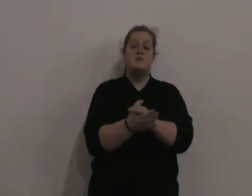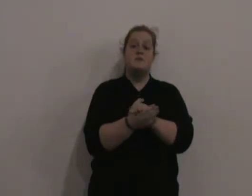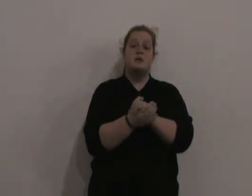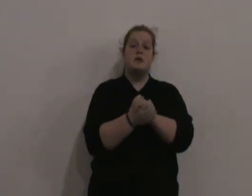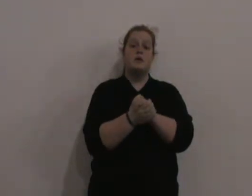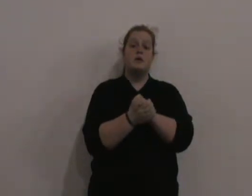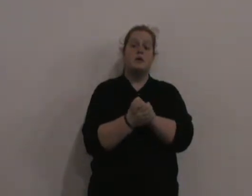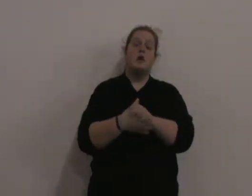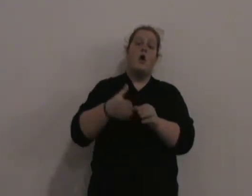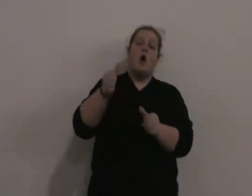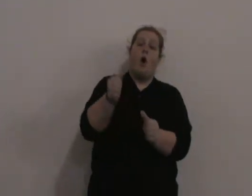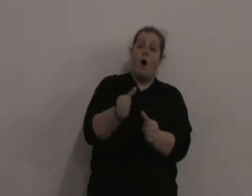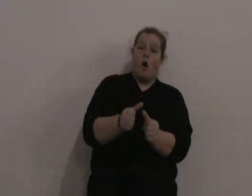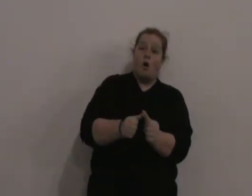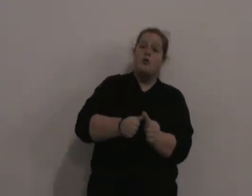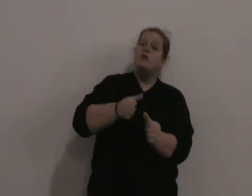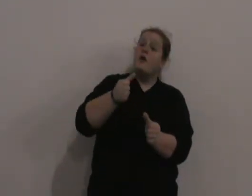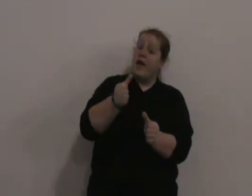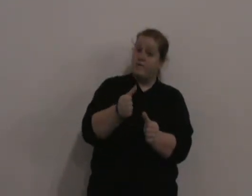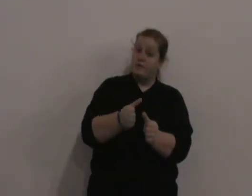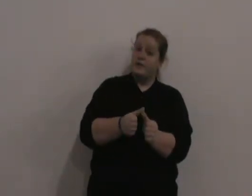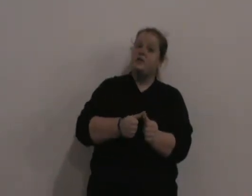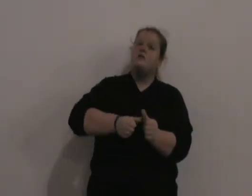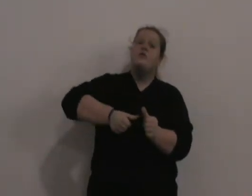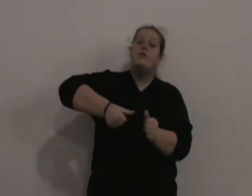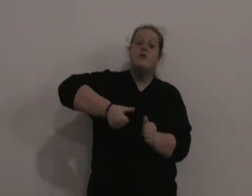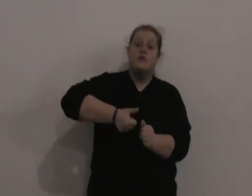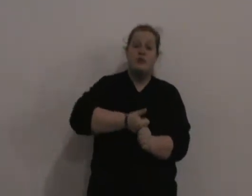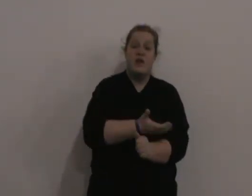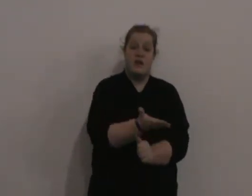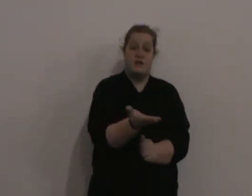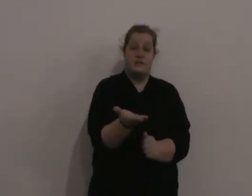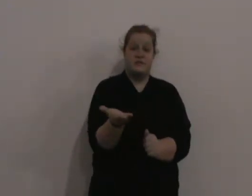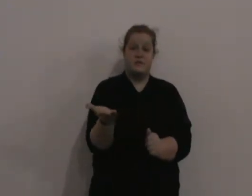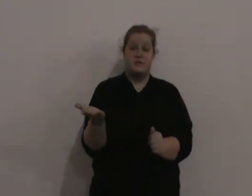leaves all, every, things.